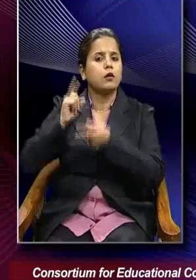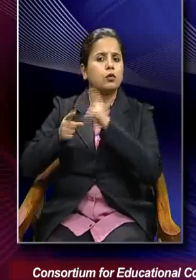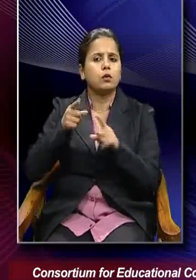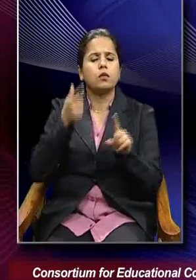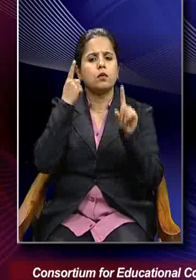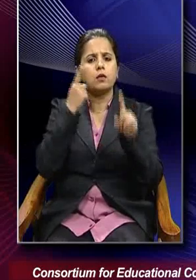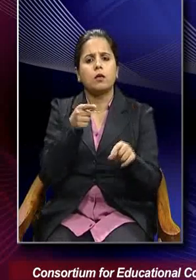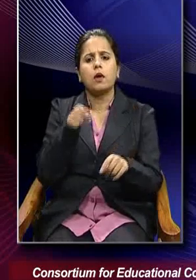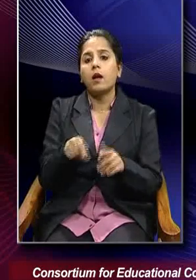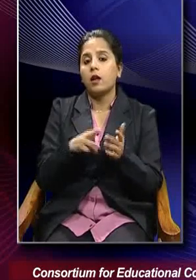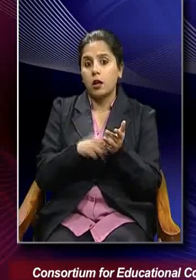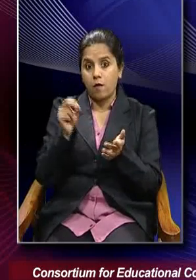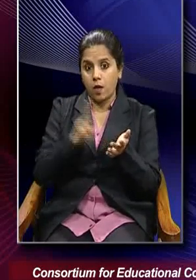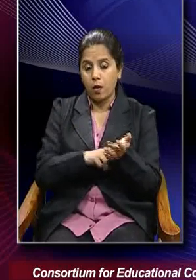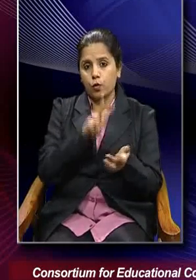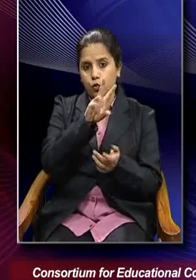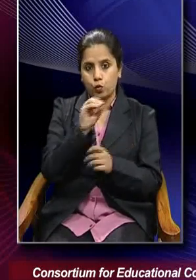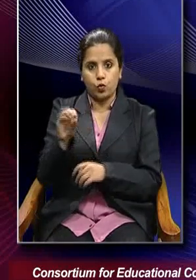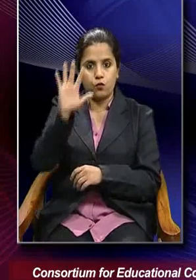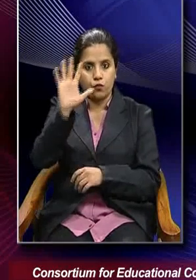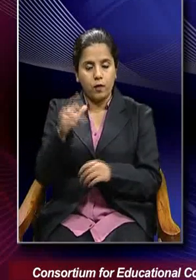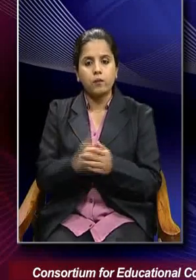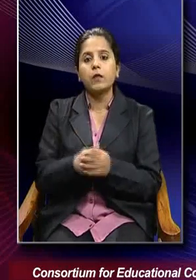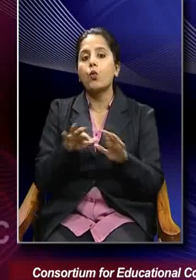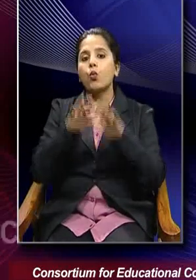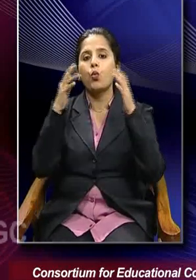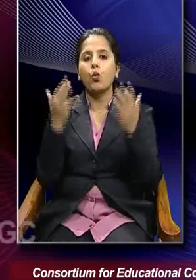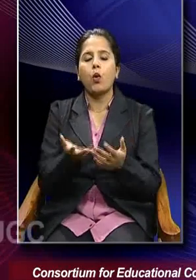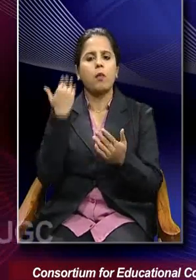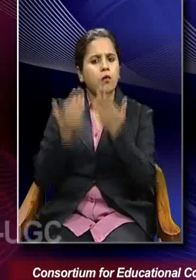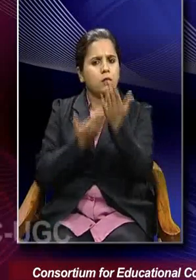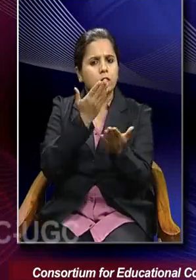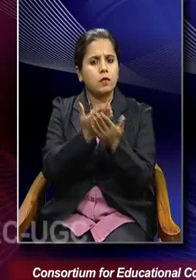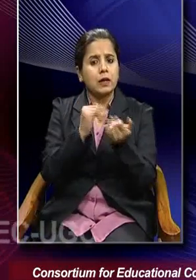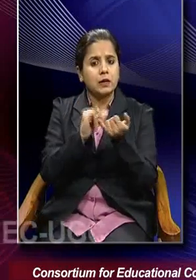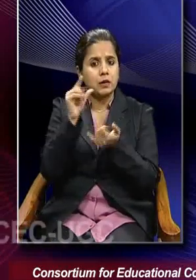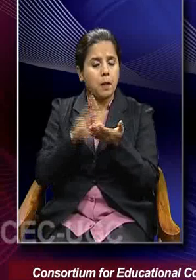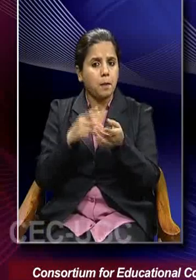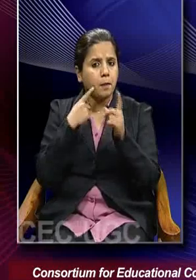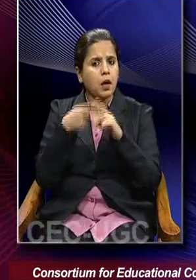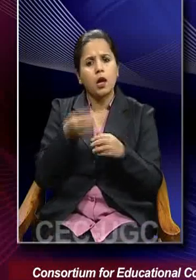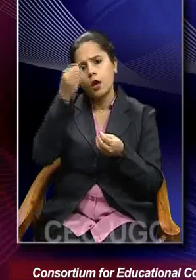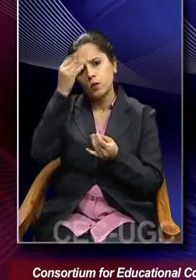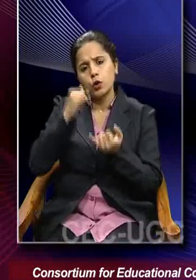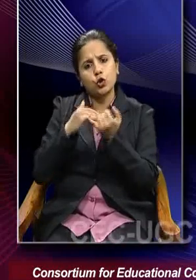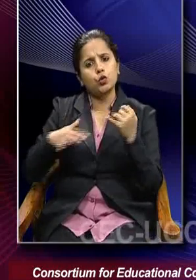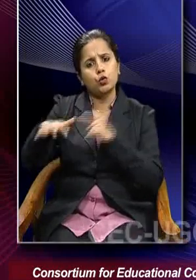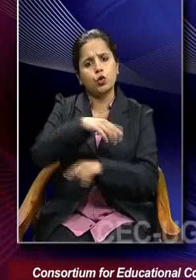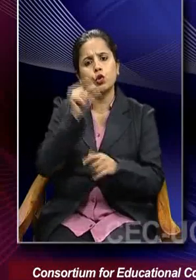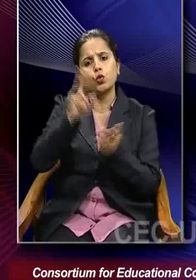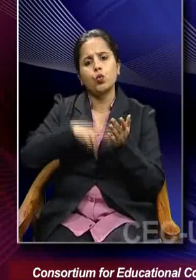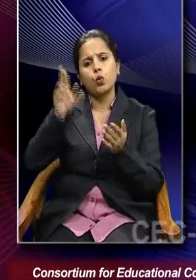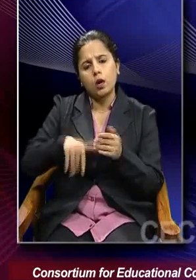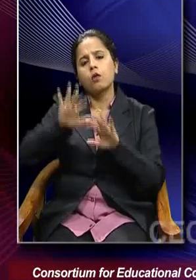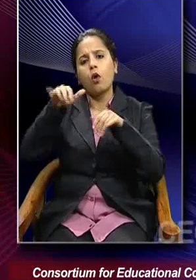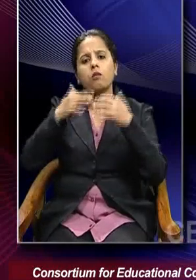aspect that in November 2005, the World Summit on Information Society called upon the UN General Assembly